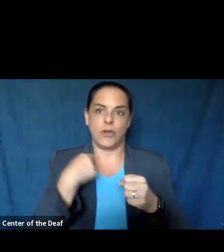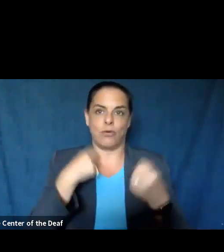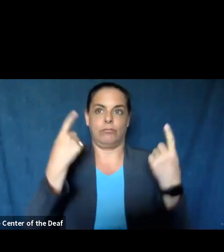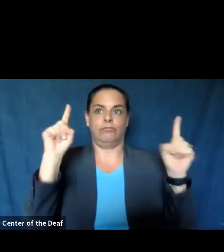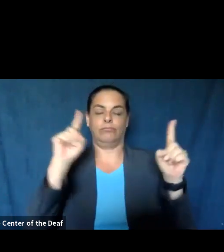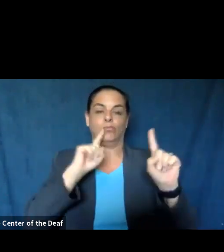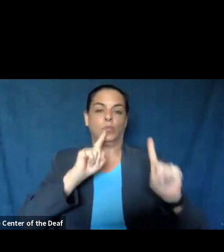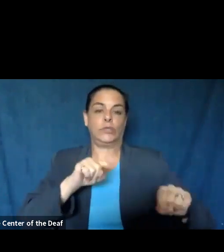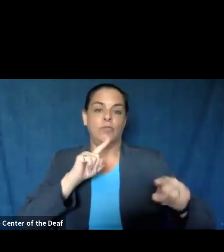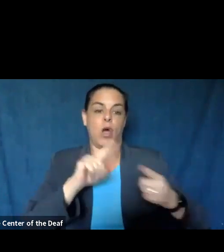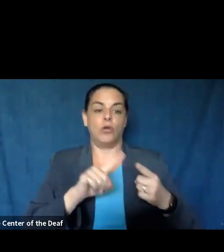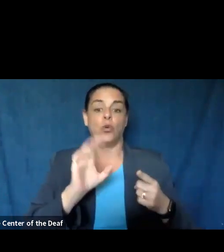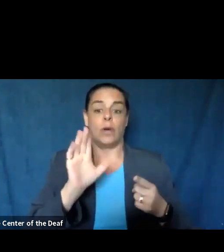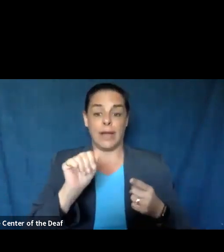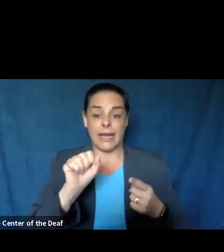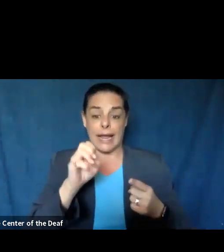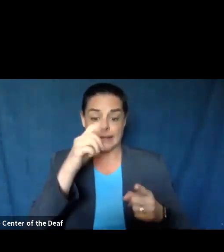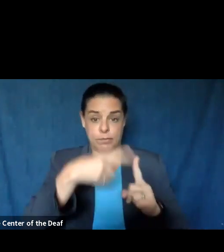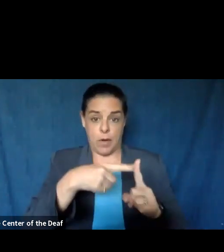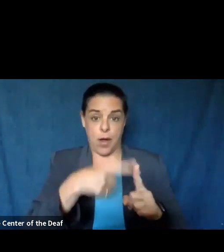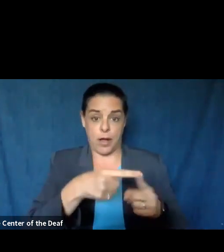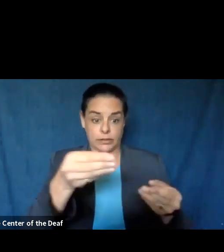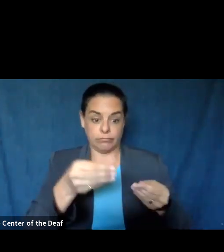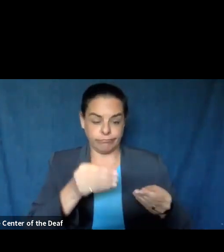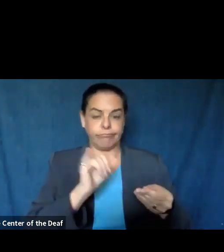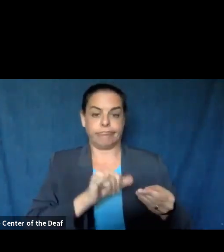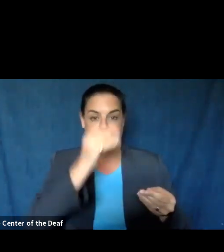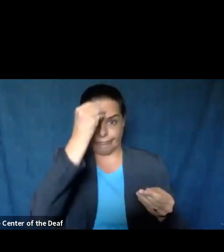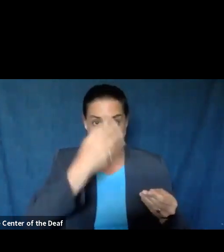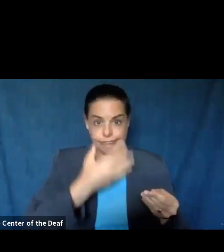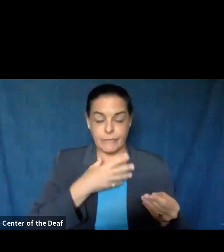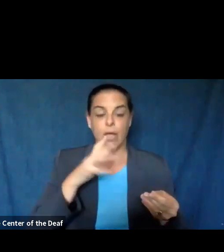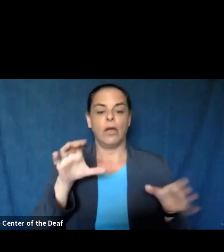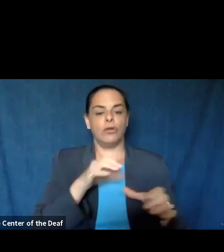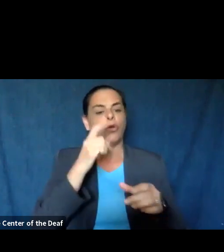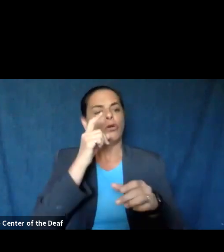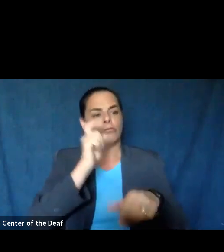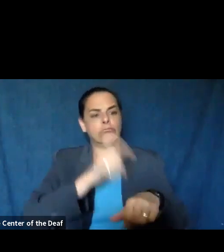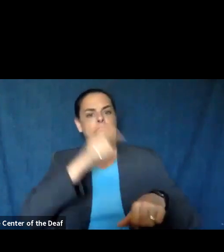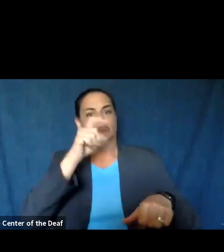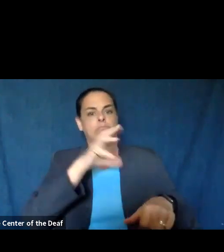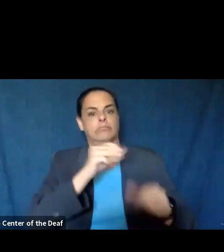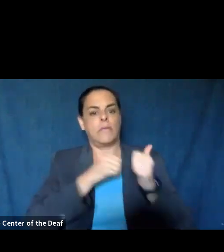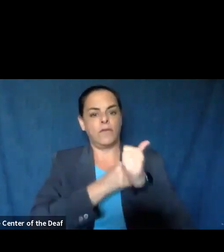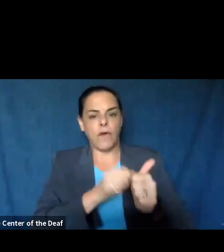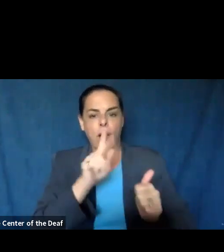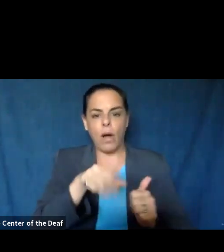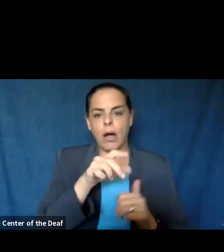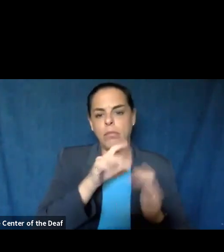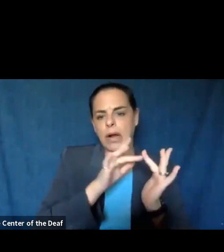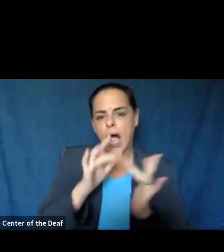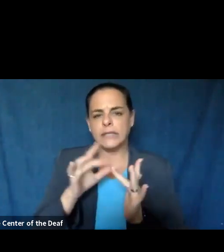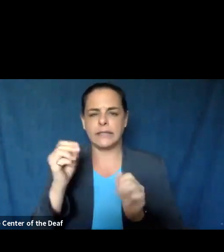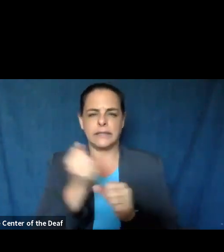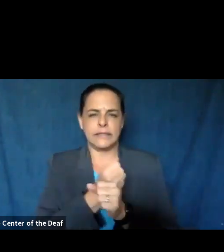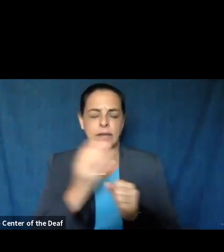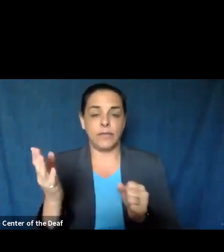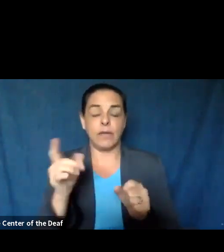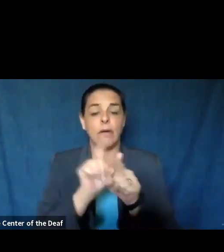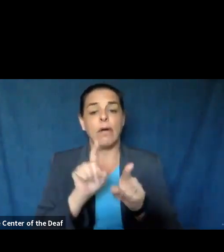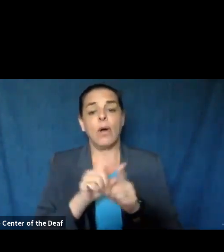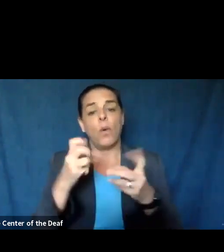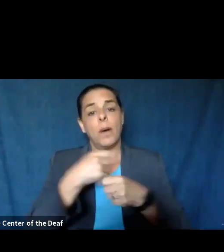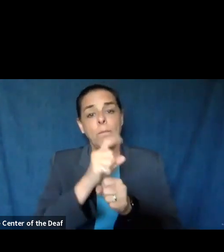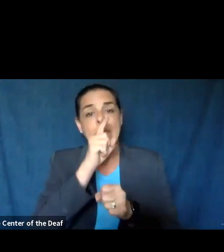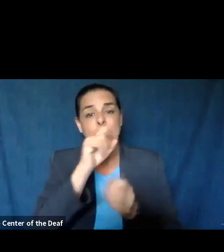cases that we're getting and do it in a timely manner and follow up with contacts and all of the things that come with that. And we want to also make sure that our hospitals are